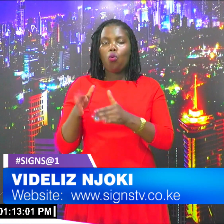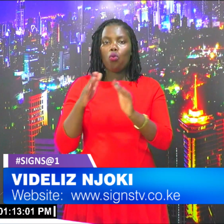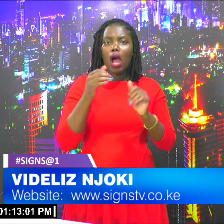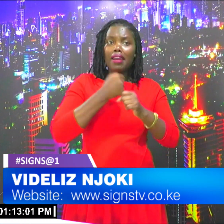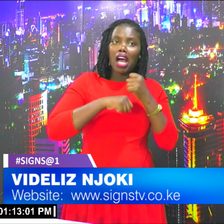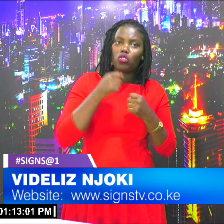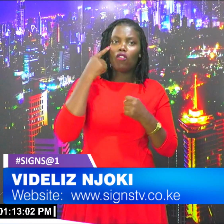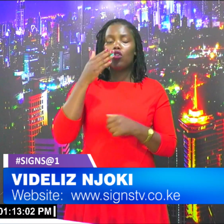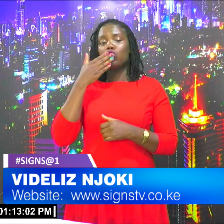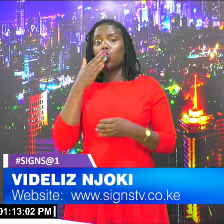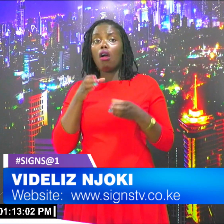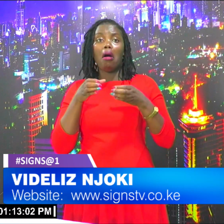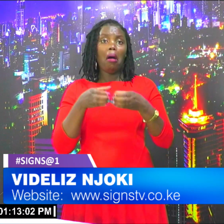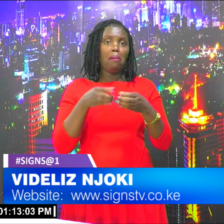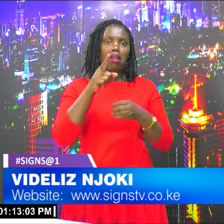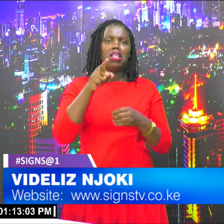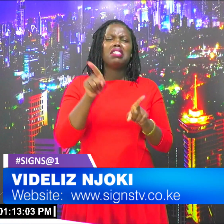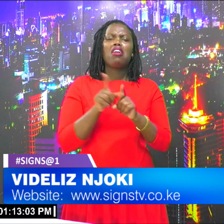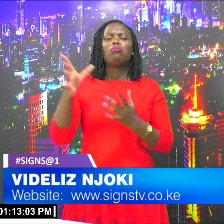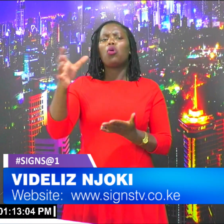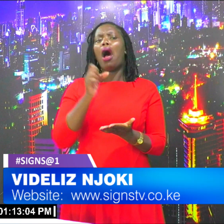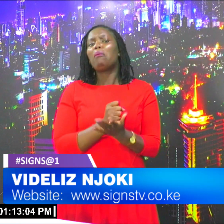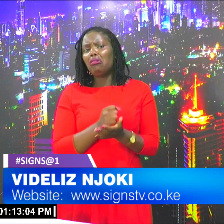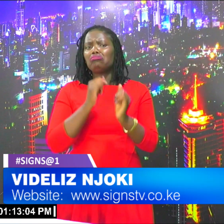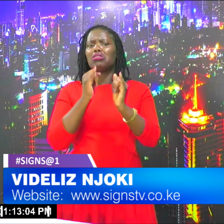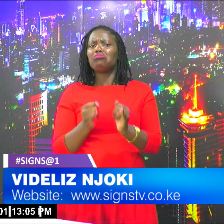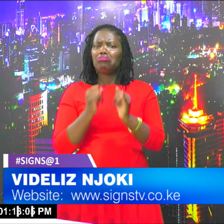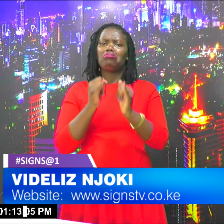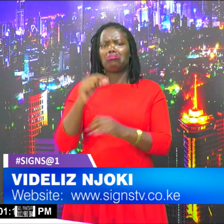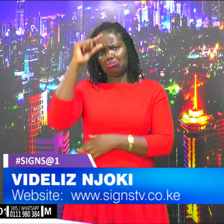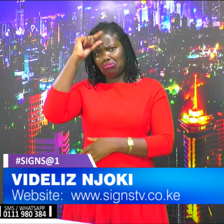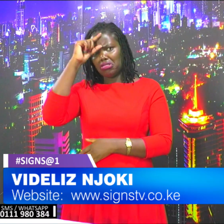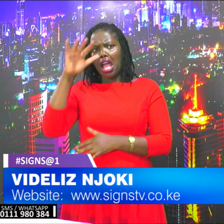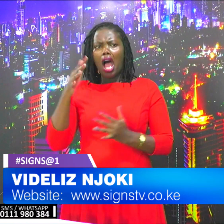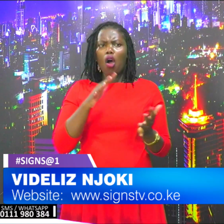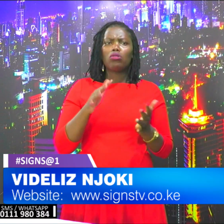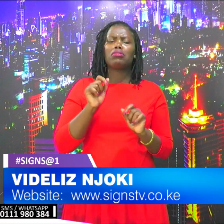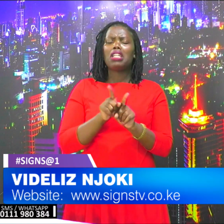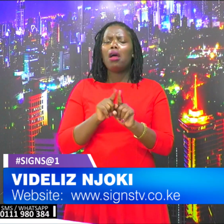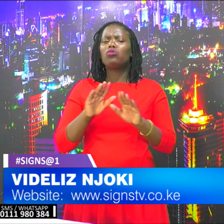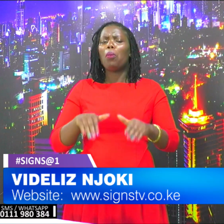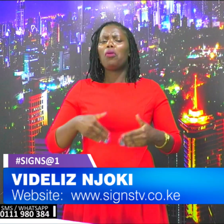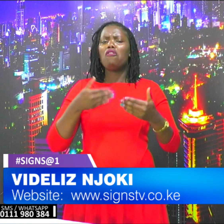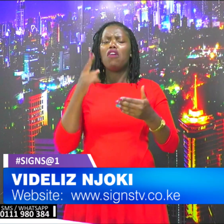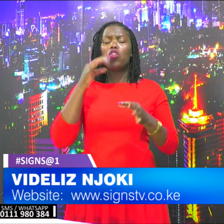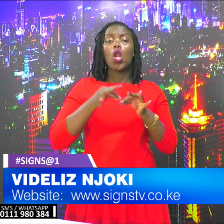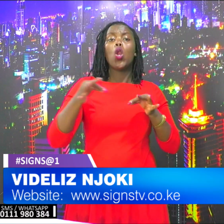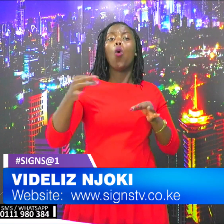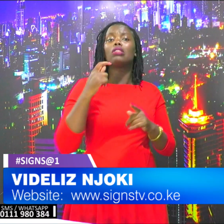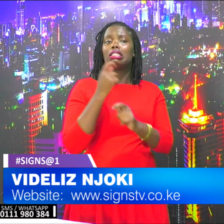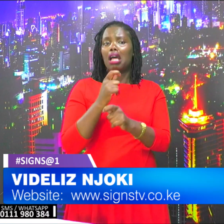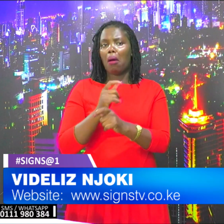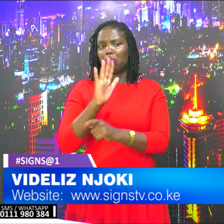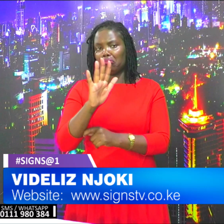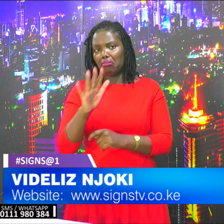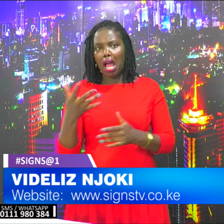would announce a new course of action for the sugar companies, pointing out that a government